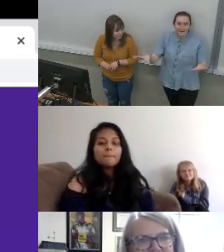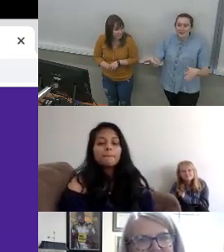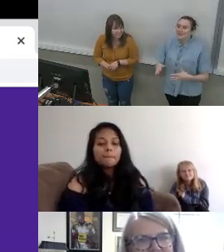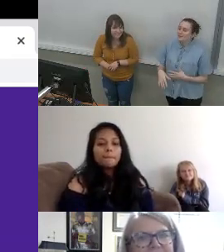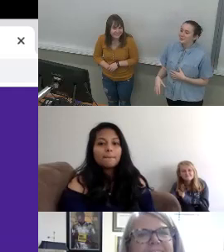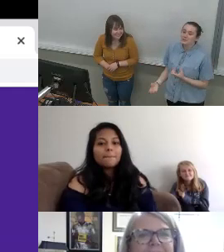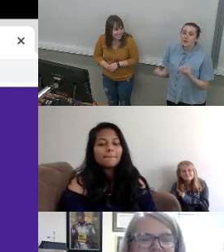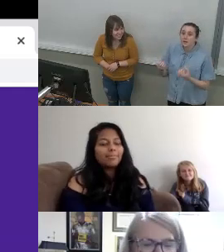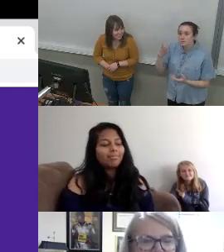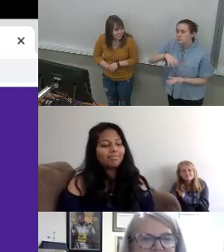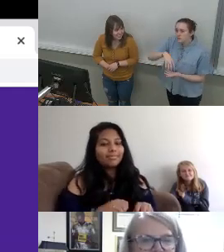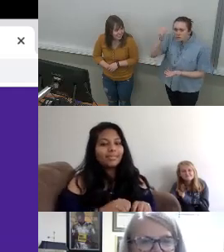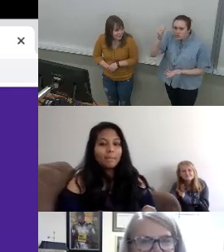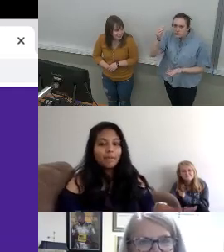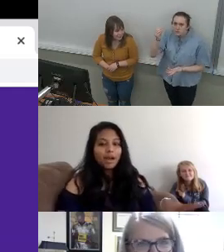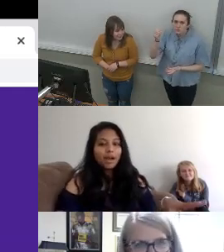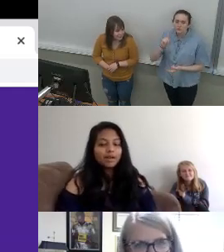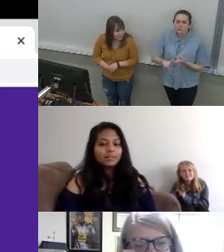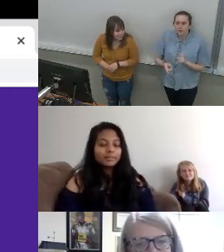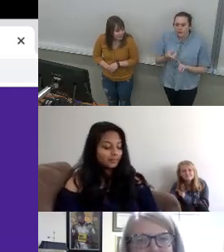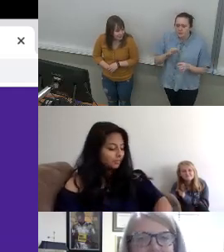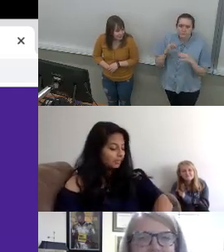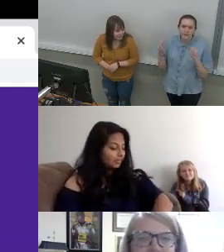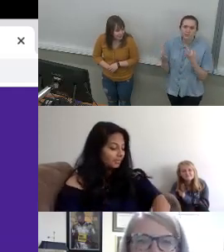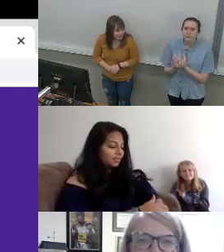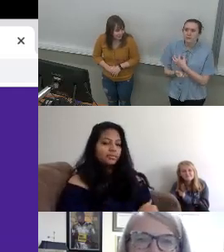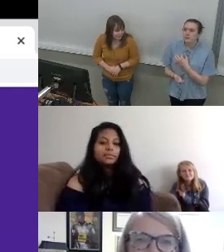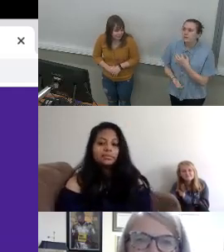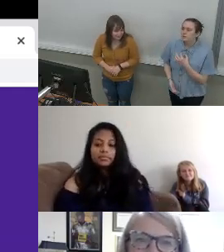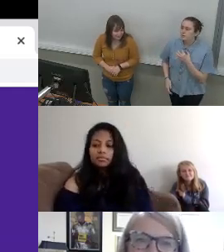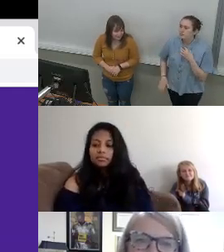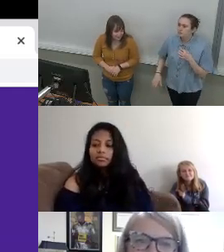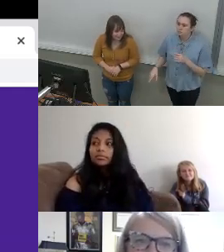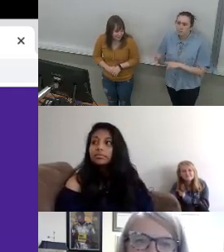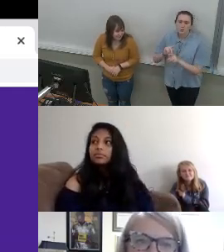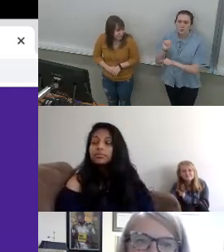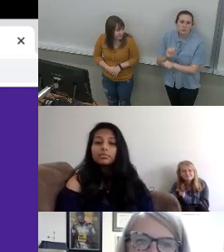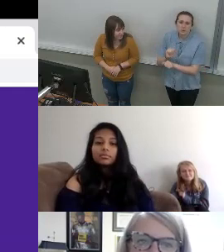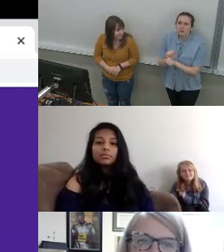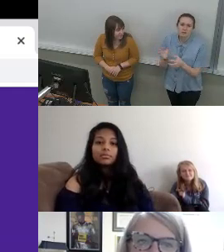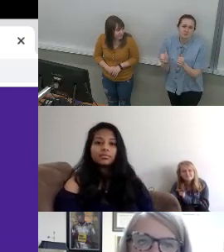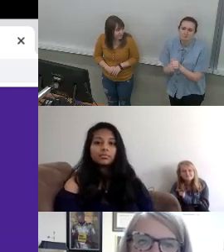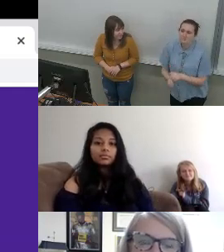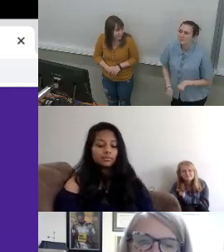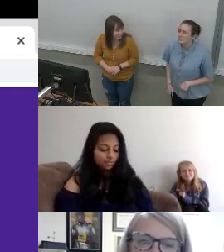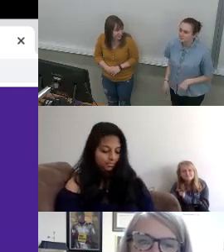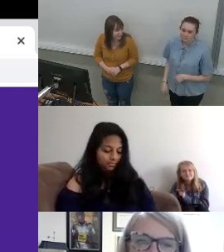spread the signs you learned with your friends, your family, people you work